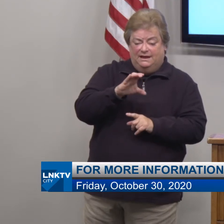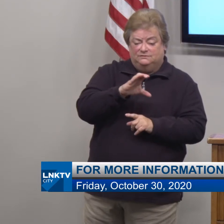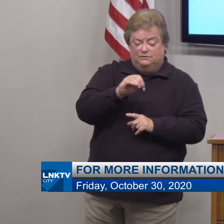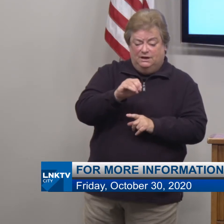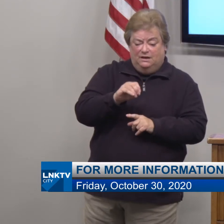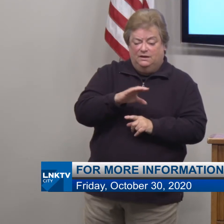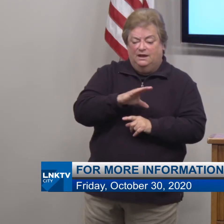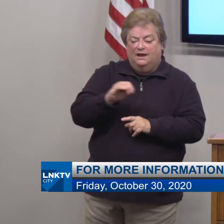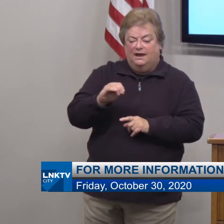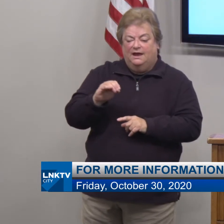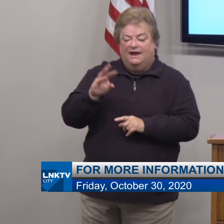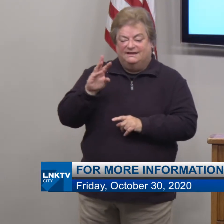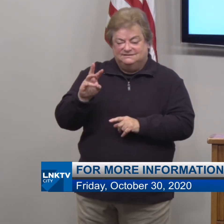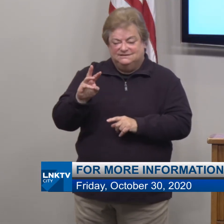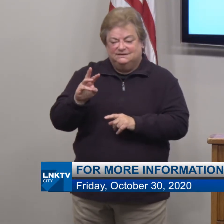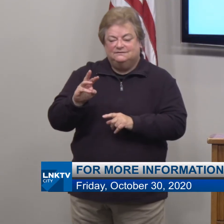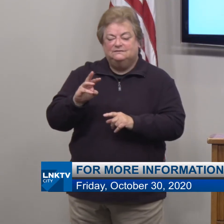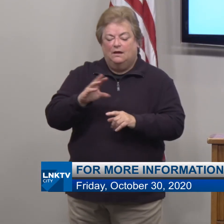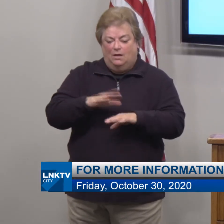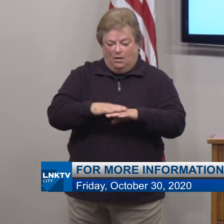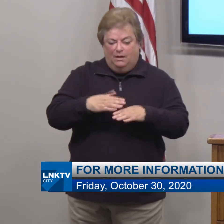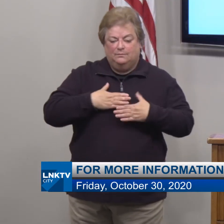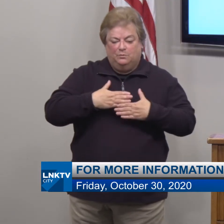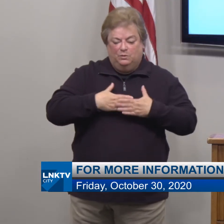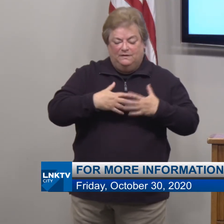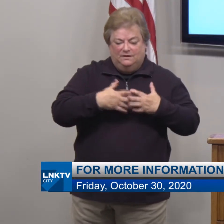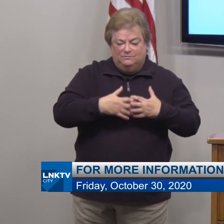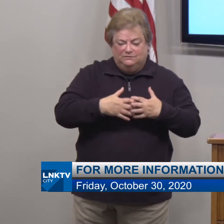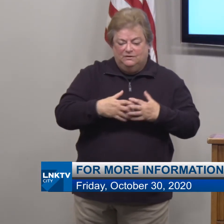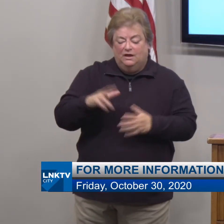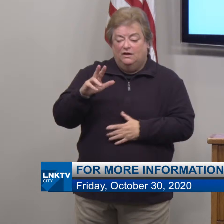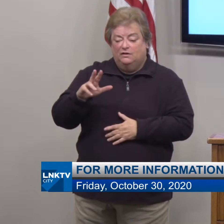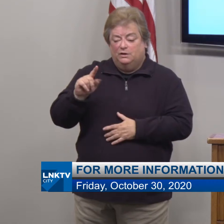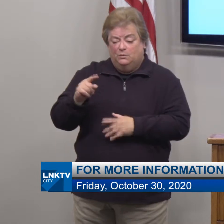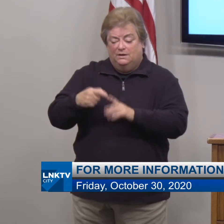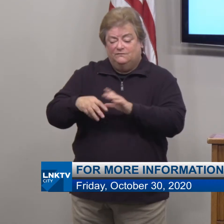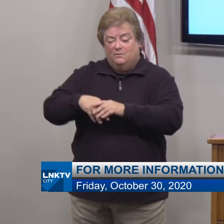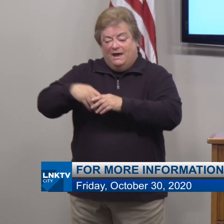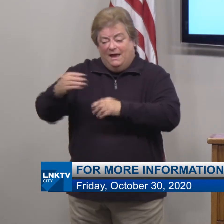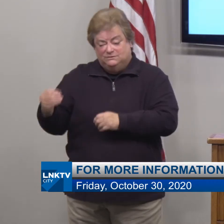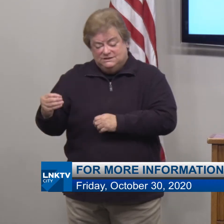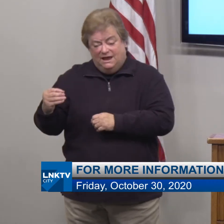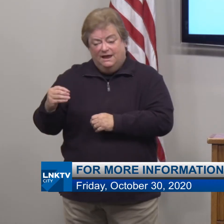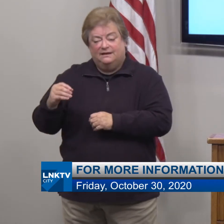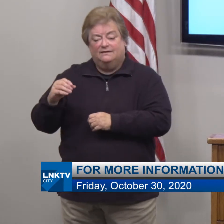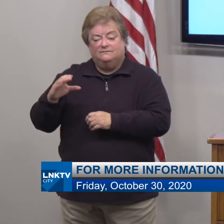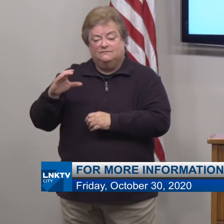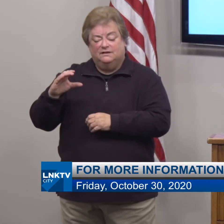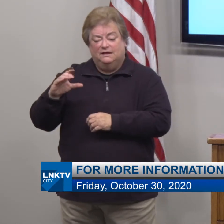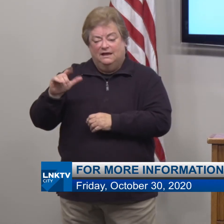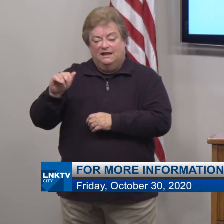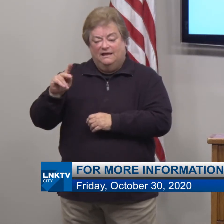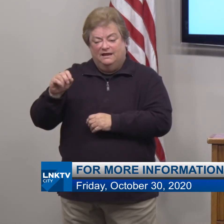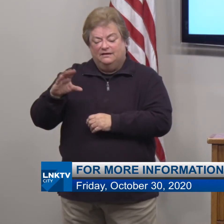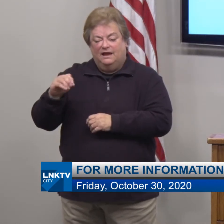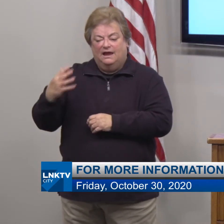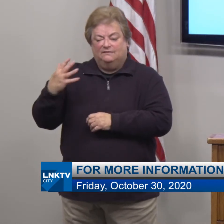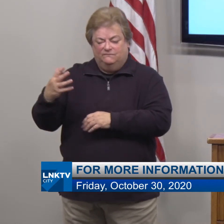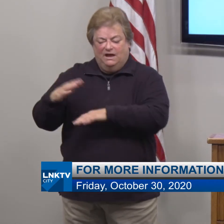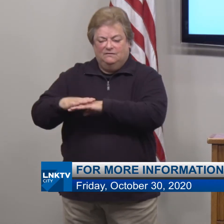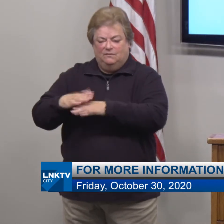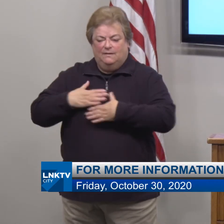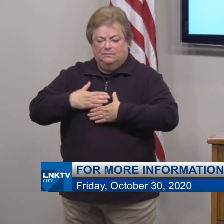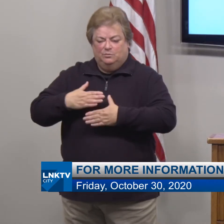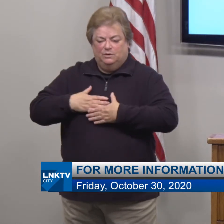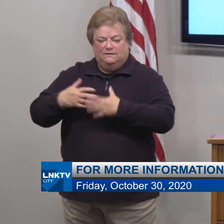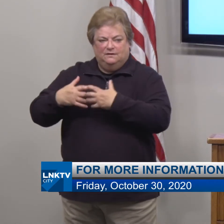residents, and 6 of them are on ventilators. 31 are from outside of our community, and 5 are on